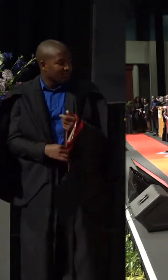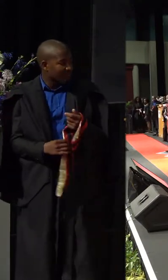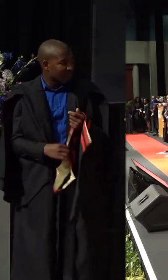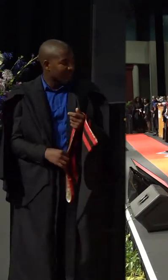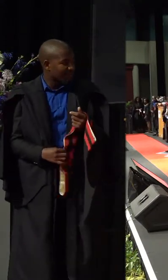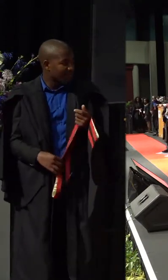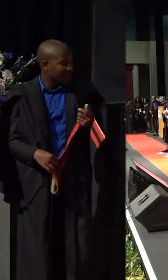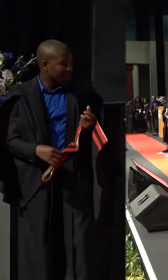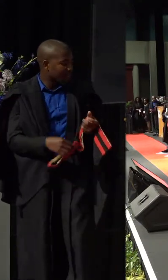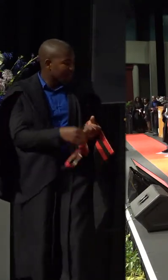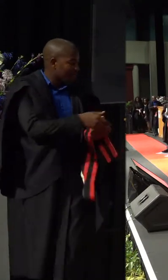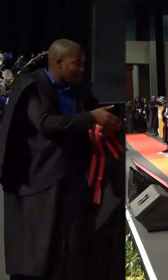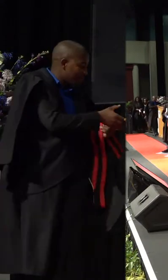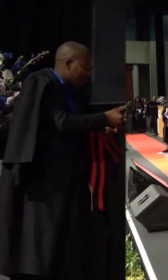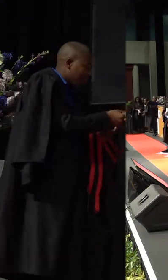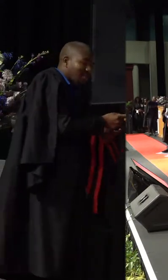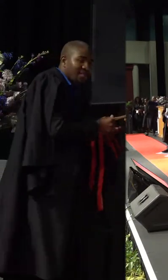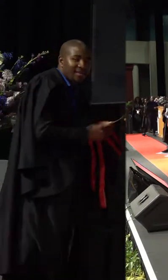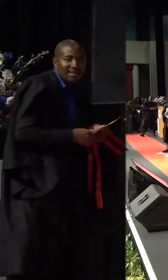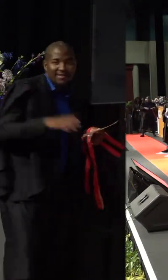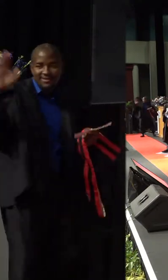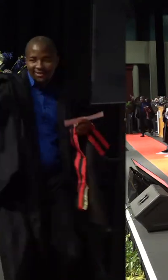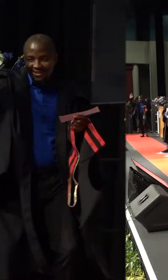Siphelele Myekeni Luthuli.